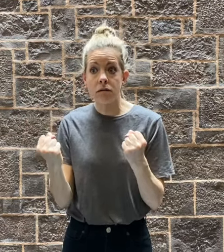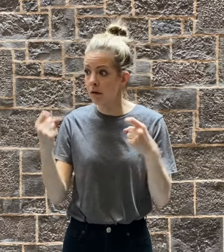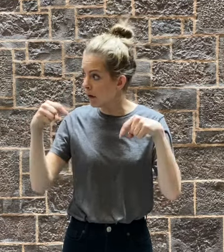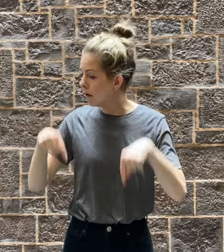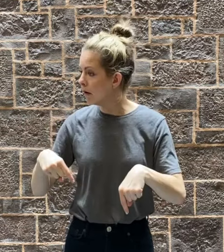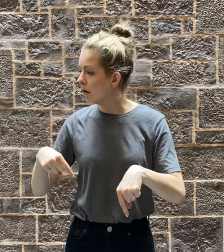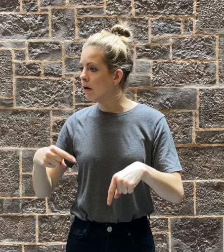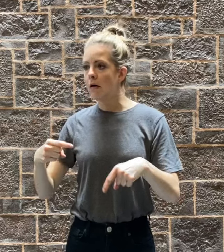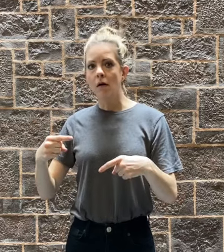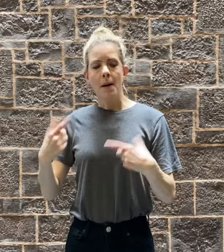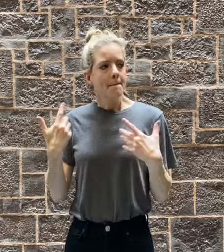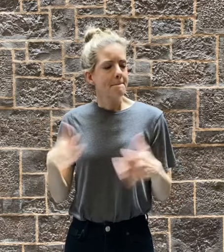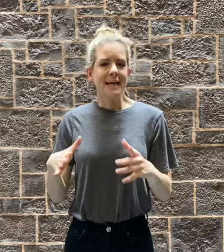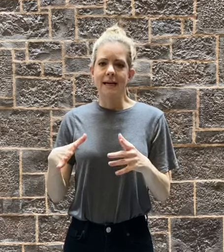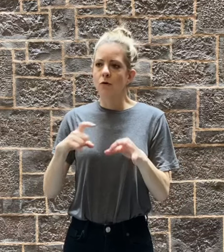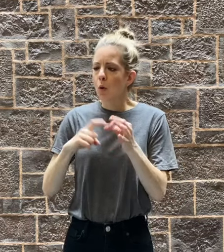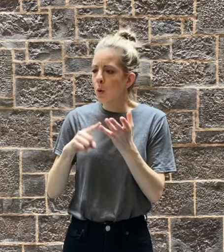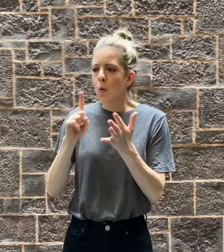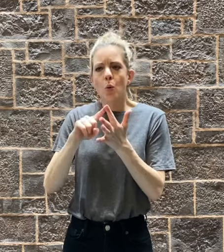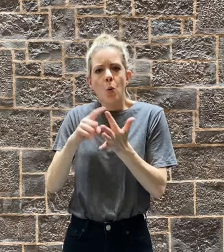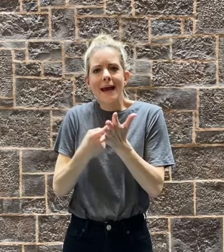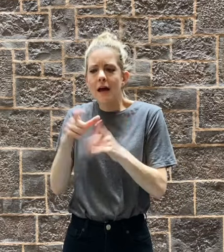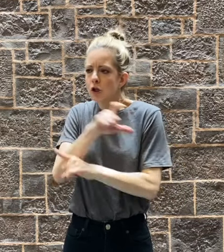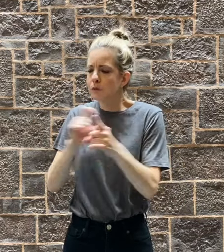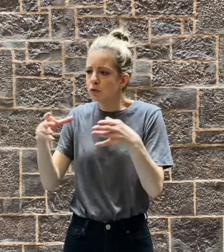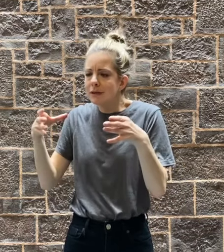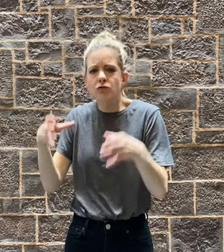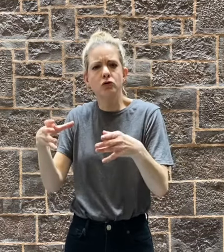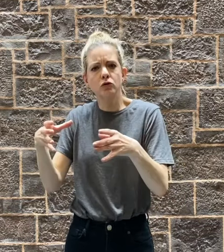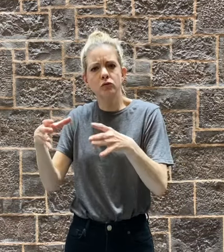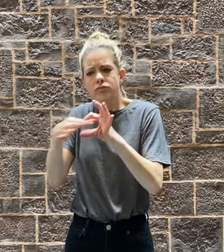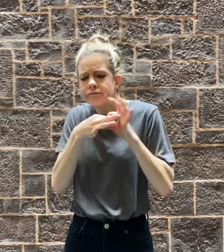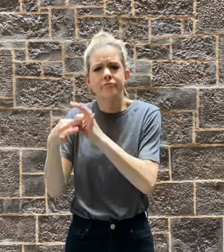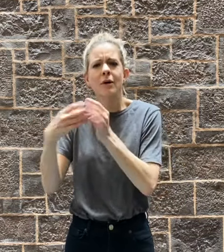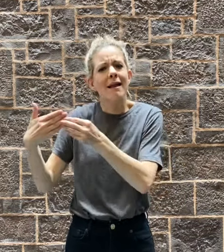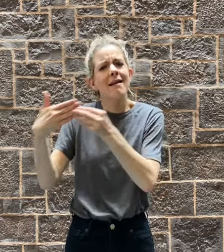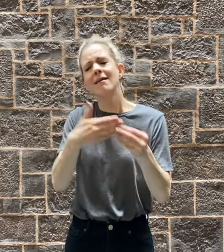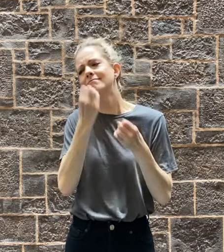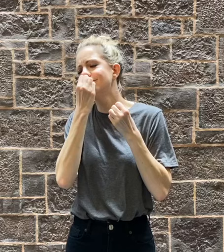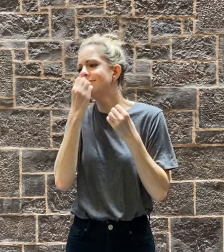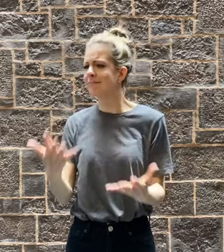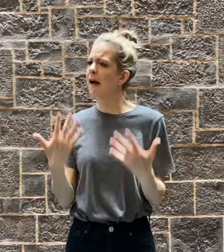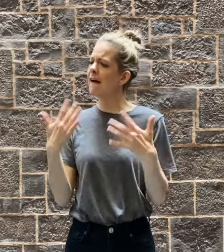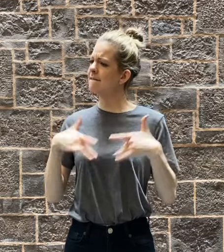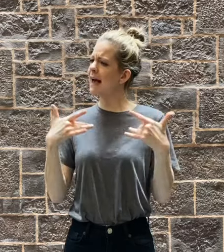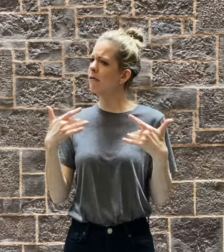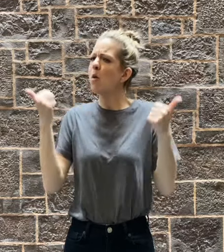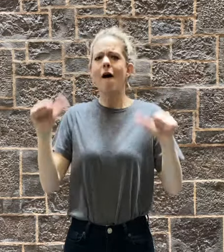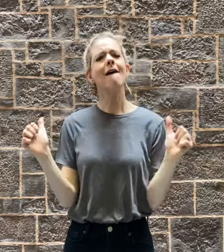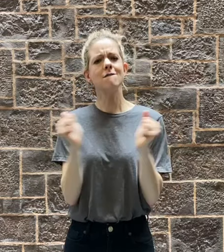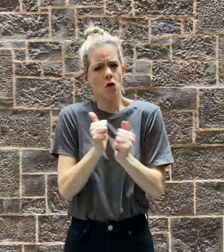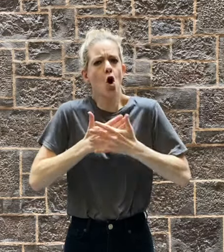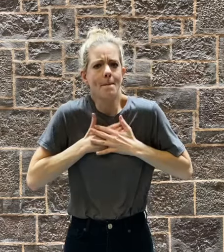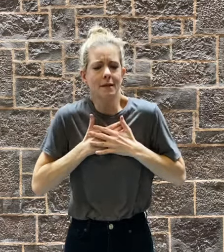involved and, you know, queer led as well, it's been wonderful. So it's been very affirming. I've walked through the RAM a